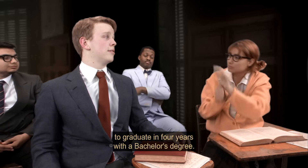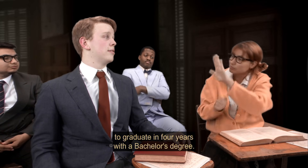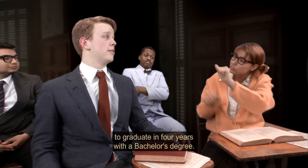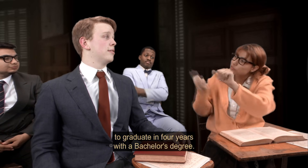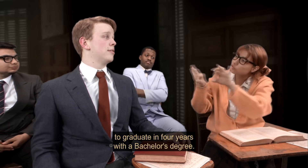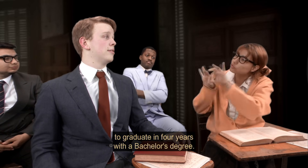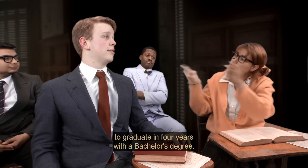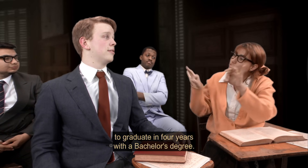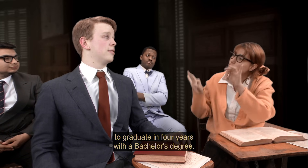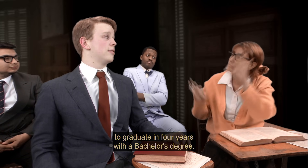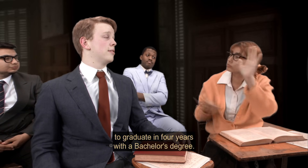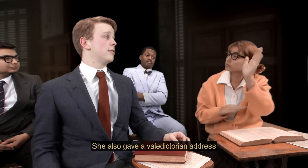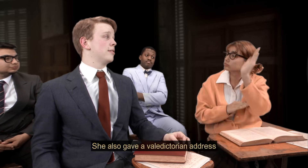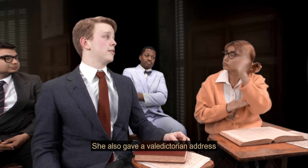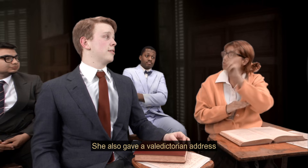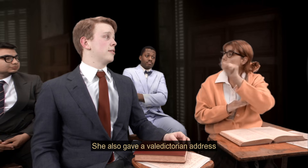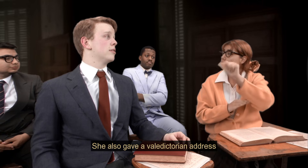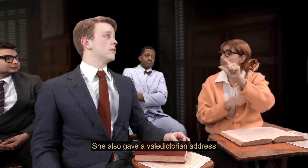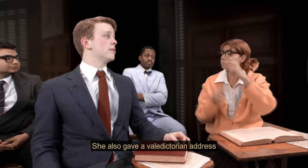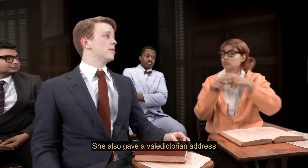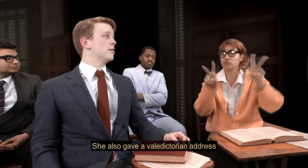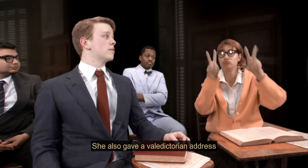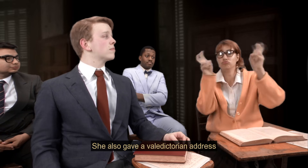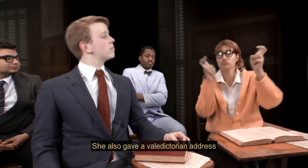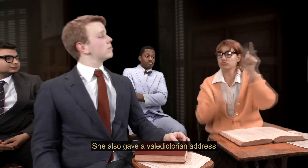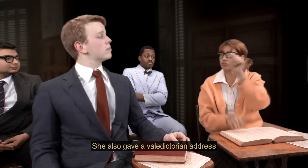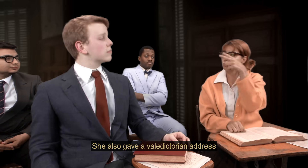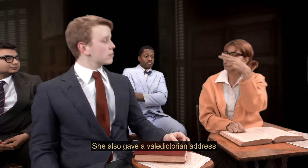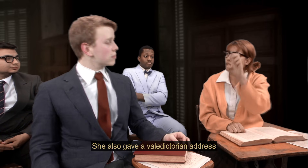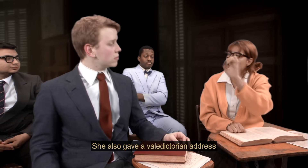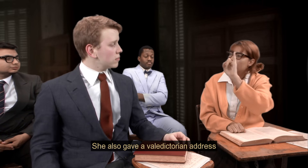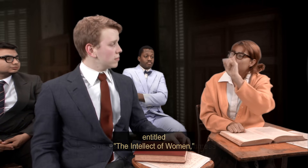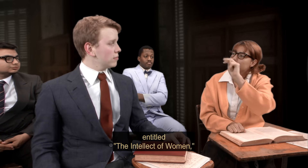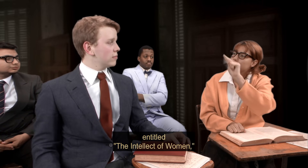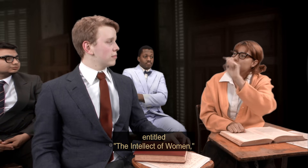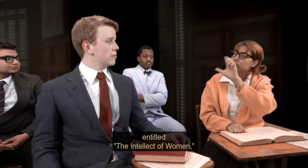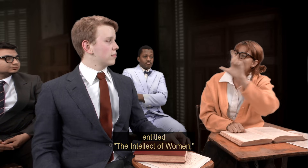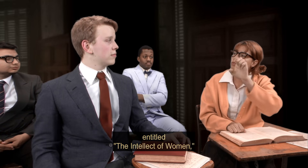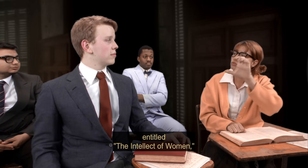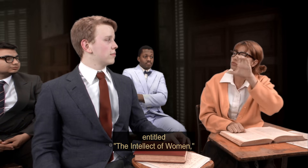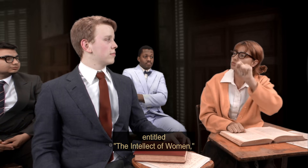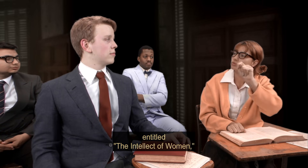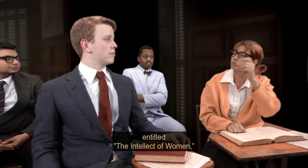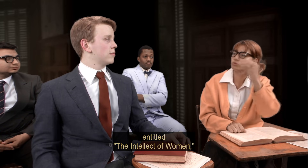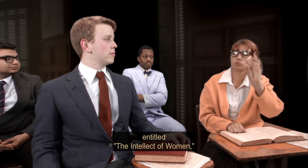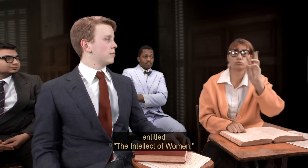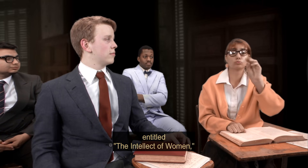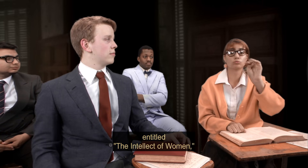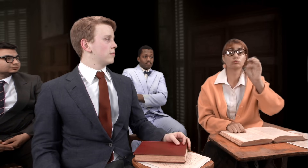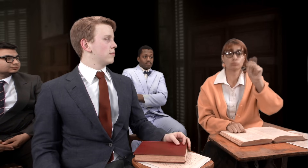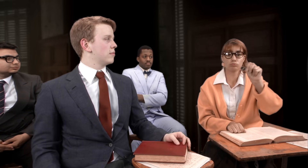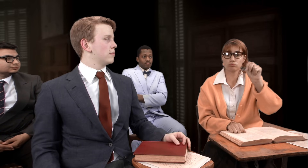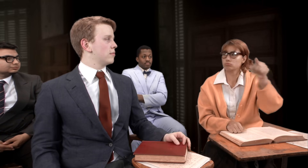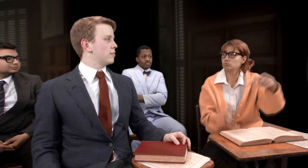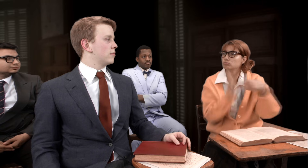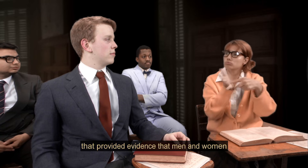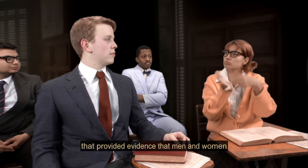bachelor's degree. She also gave a valedictorian address entitled The Intellect of Women that